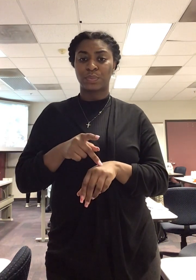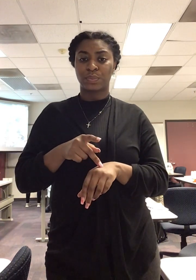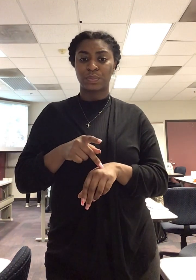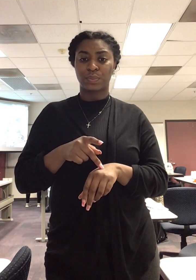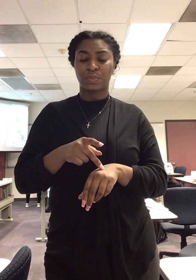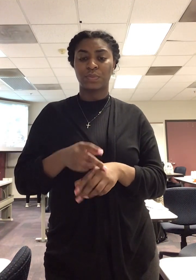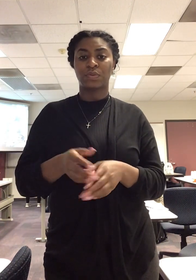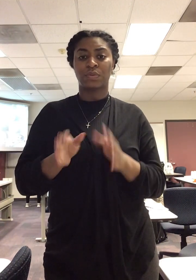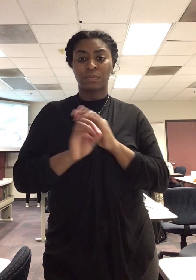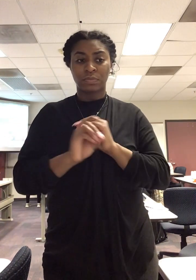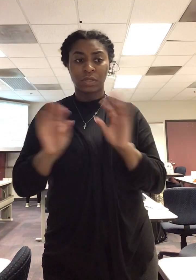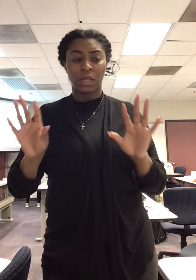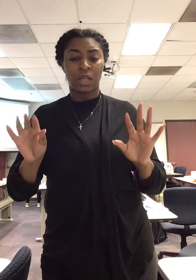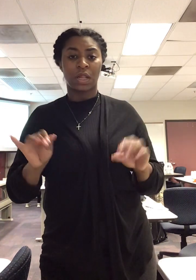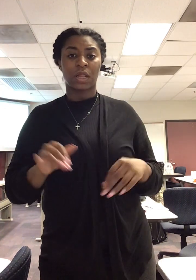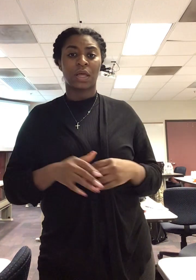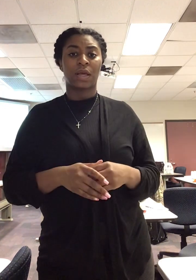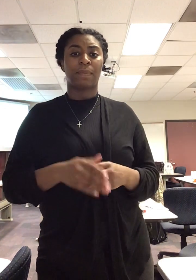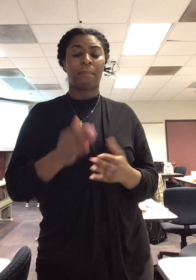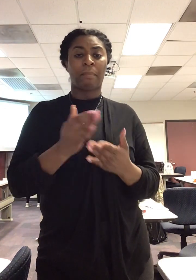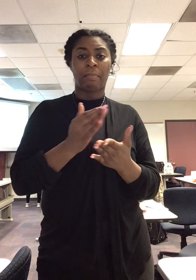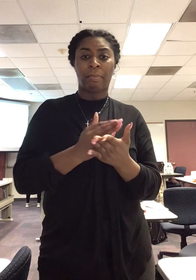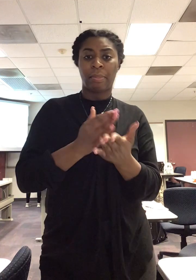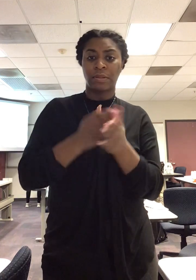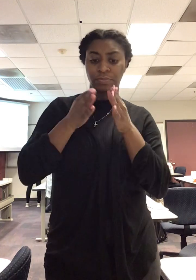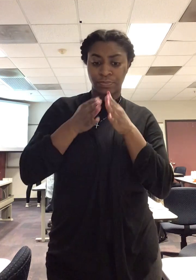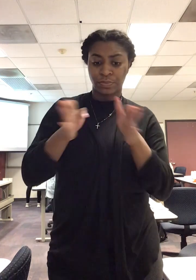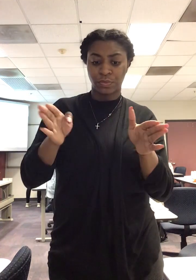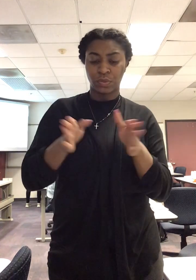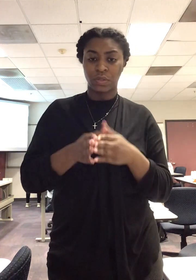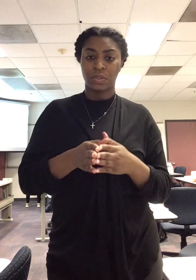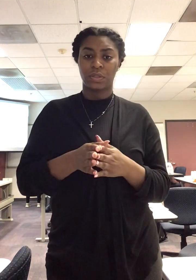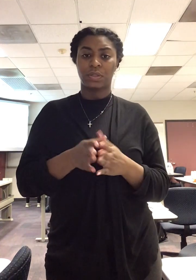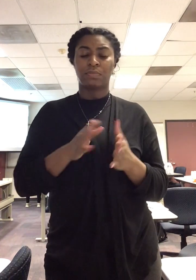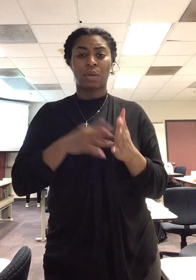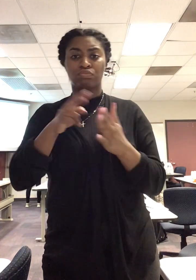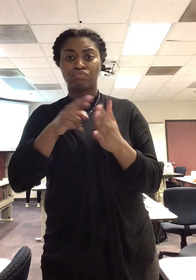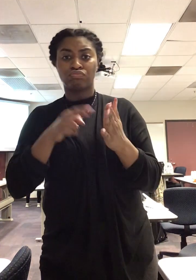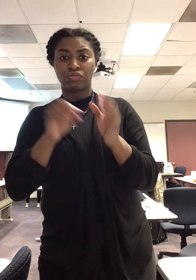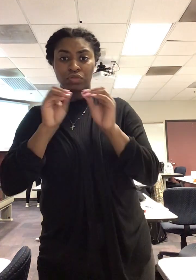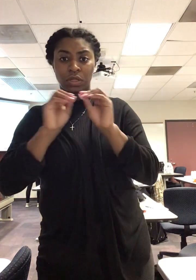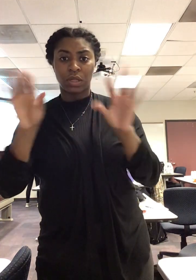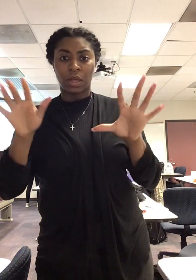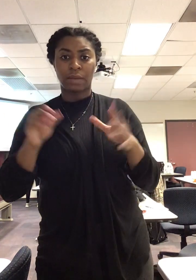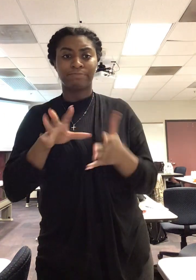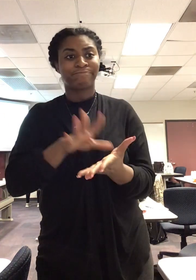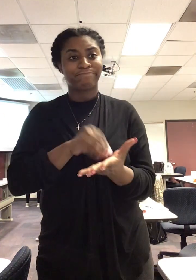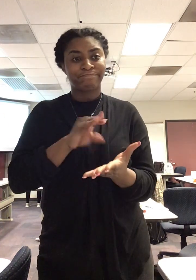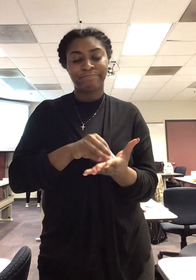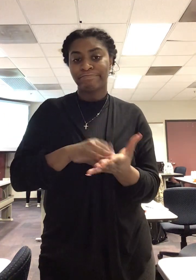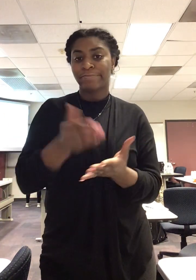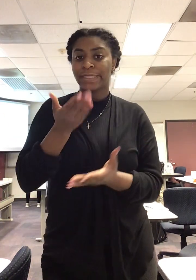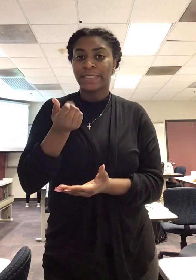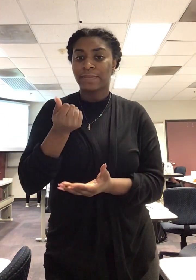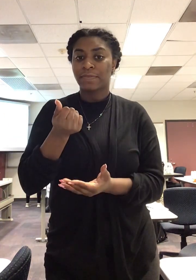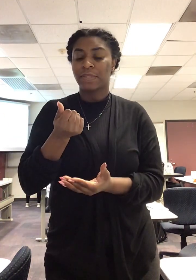The rules of civility had been a part of me since I copied them when I was 15. They sustained me through the birth of our nation. There's